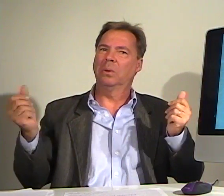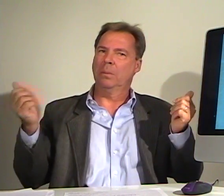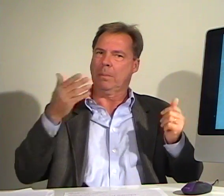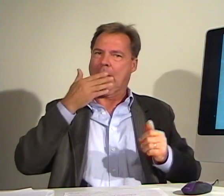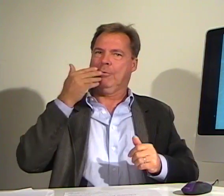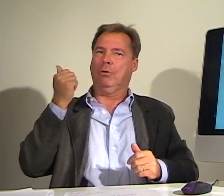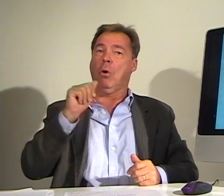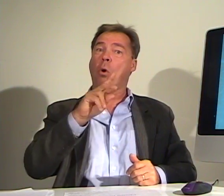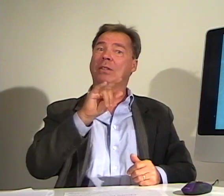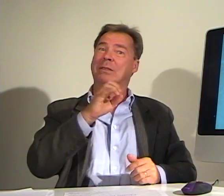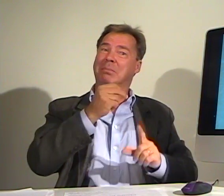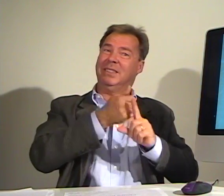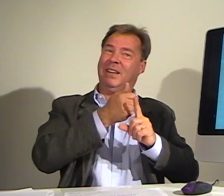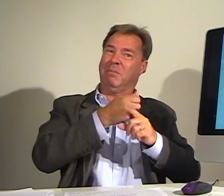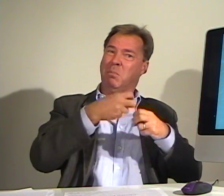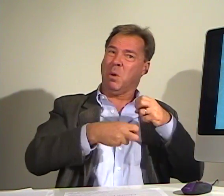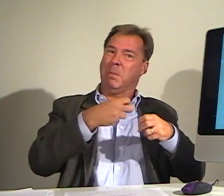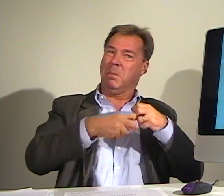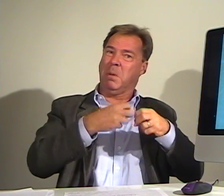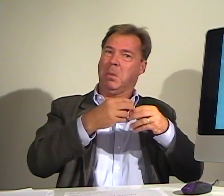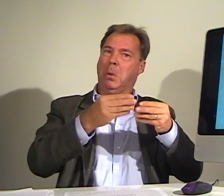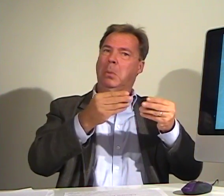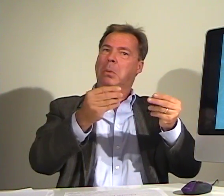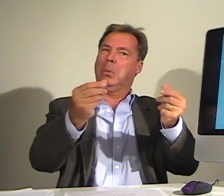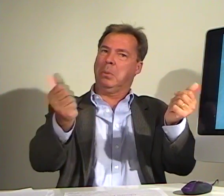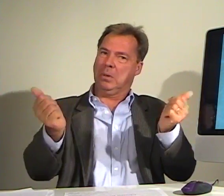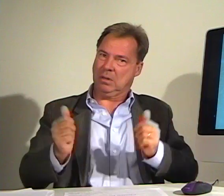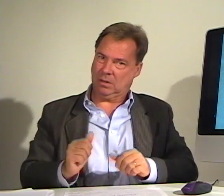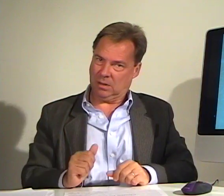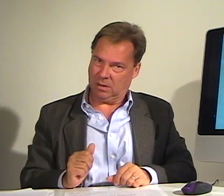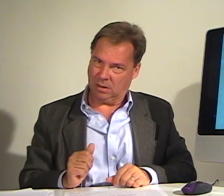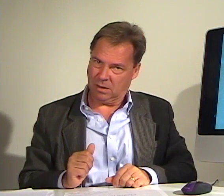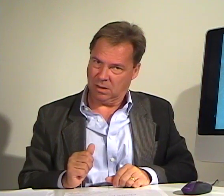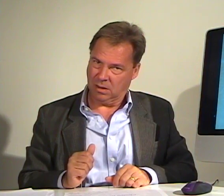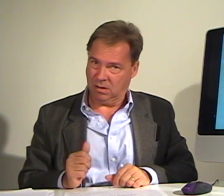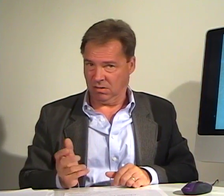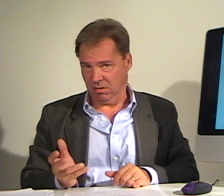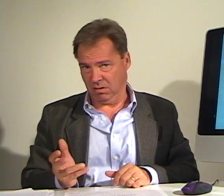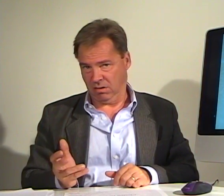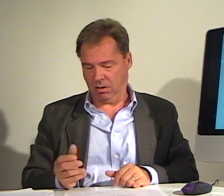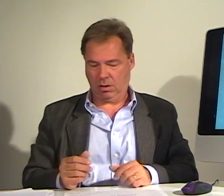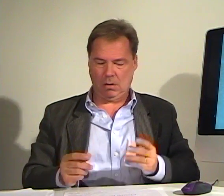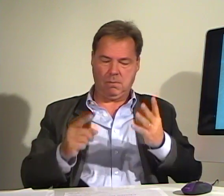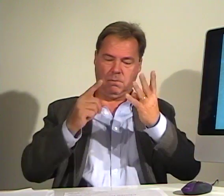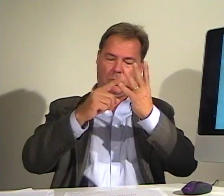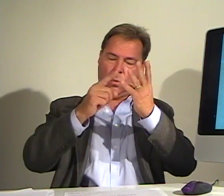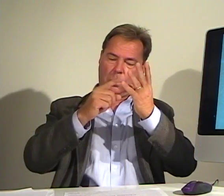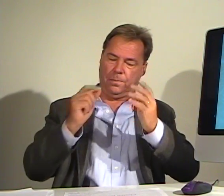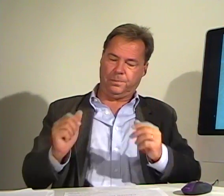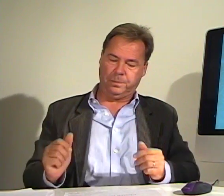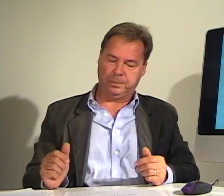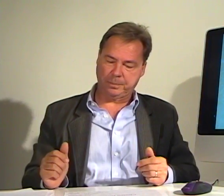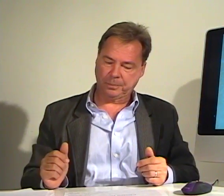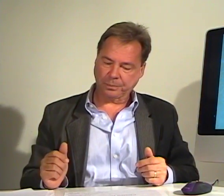be more positive. And the notion of autism needs to kind of fade away.